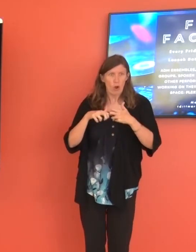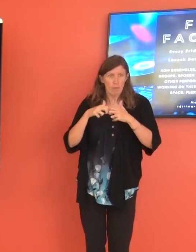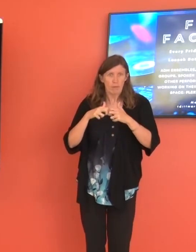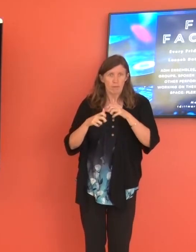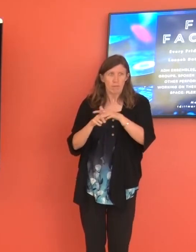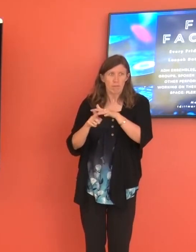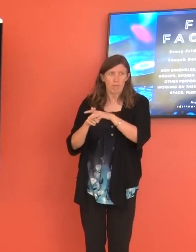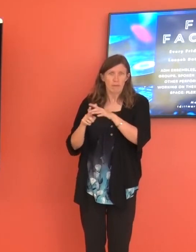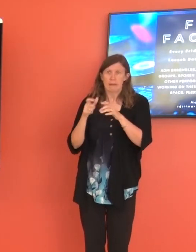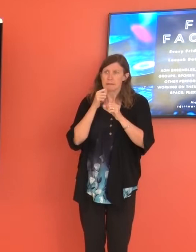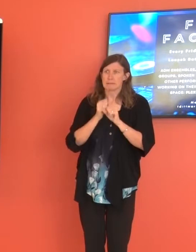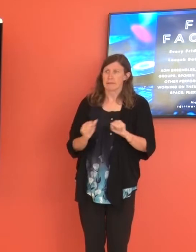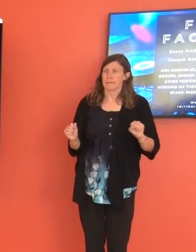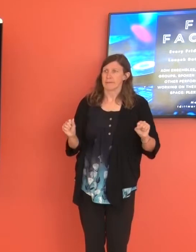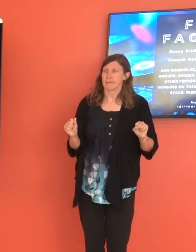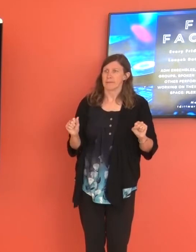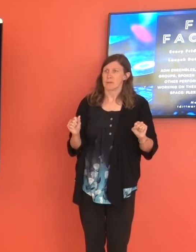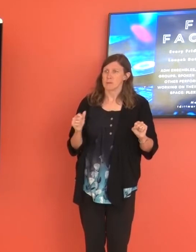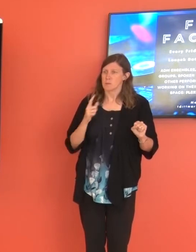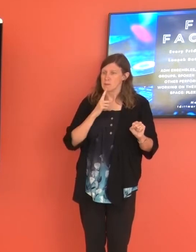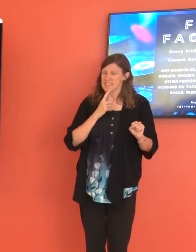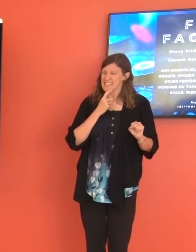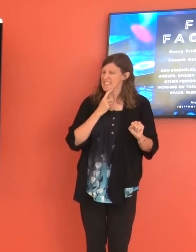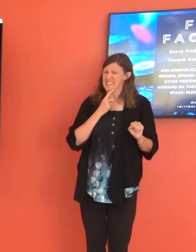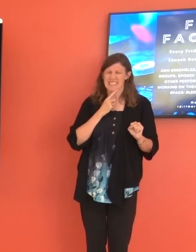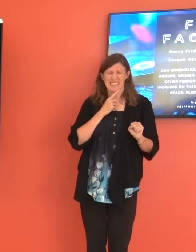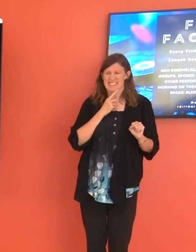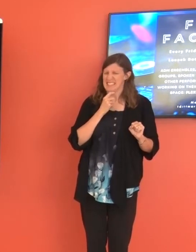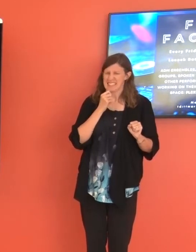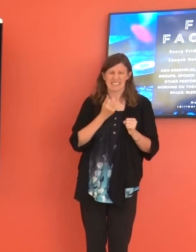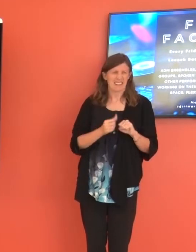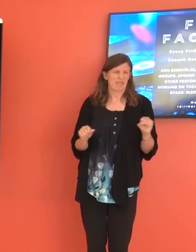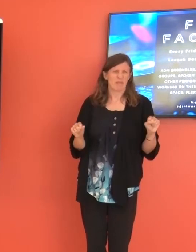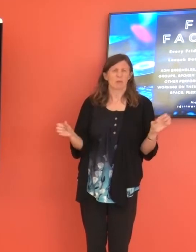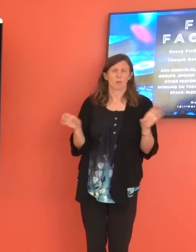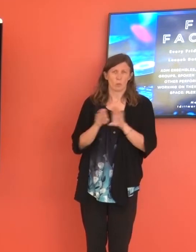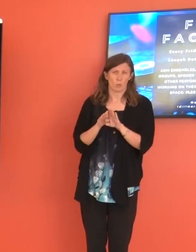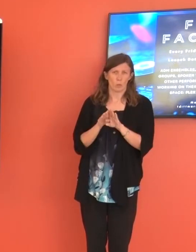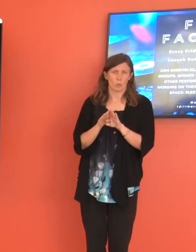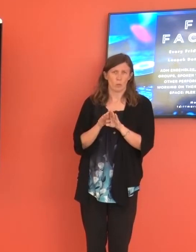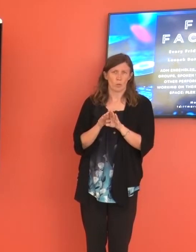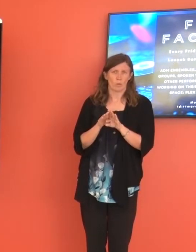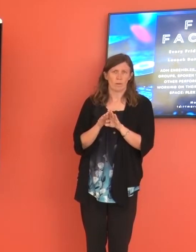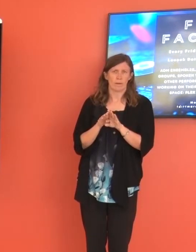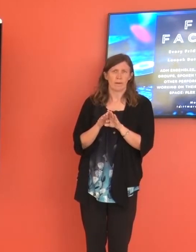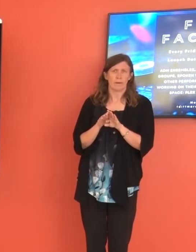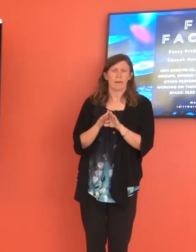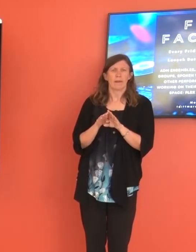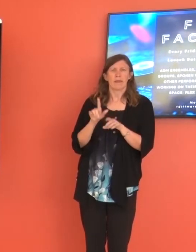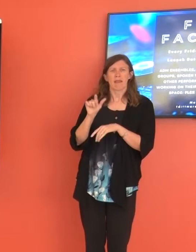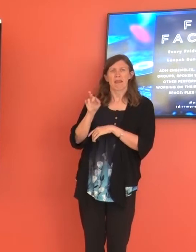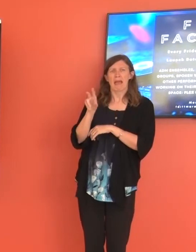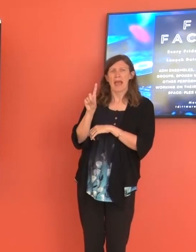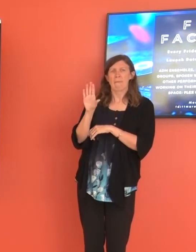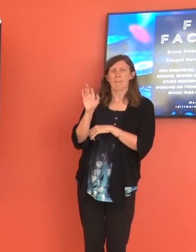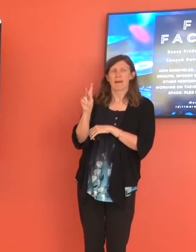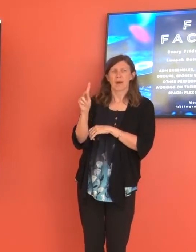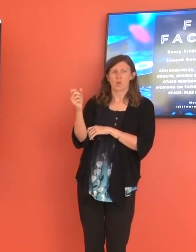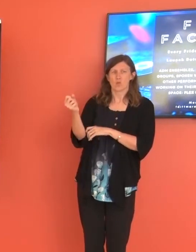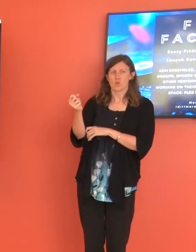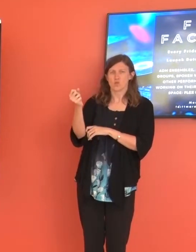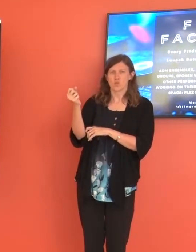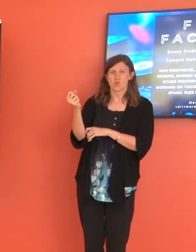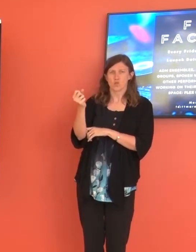were becoming unsafe. So we really had to just close it up and treat that as a land bank. And so that